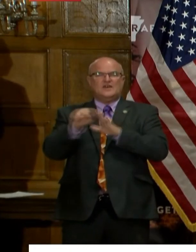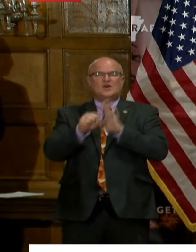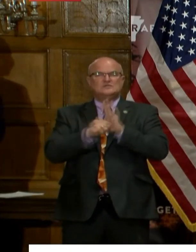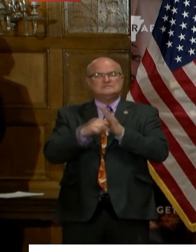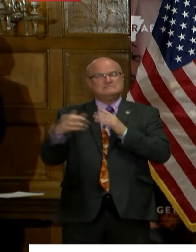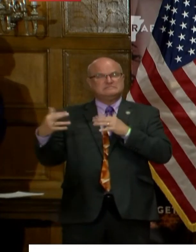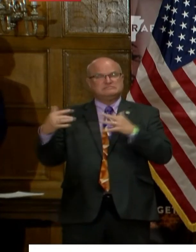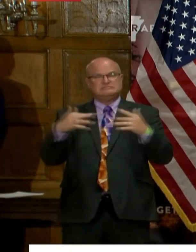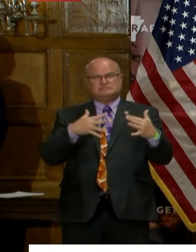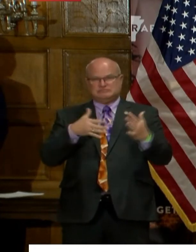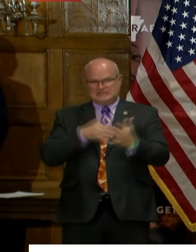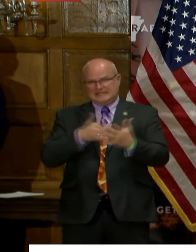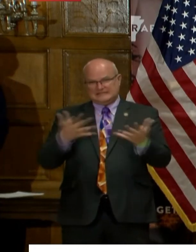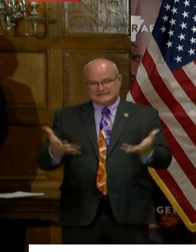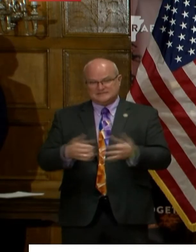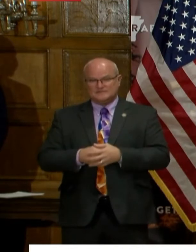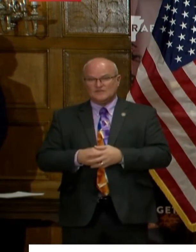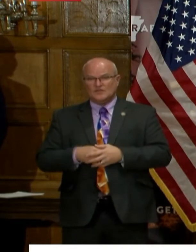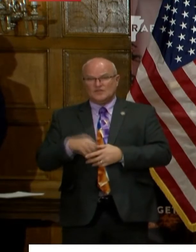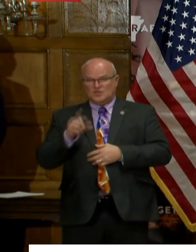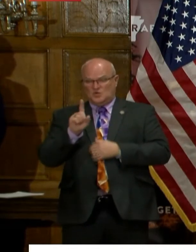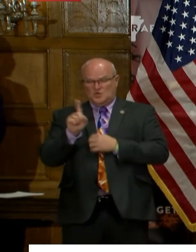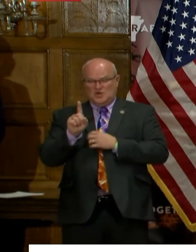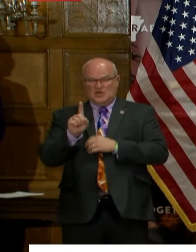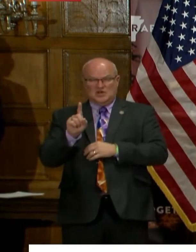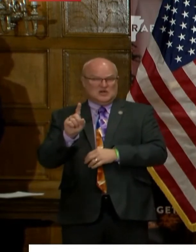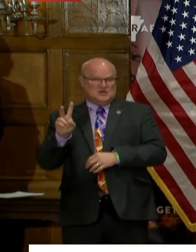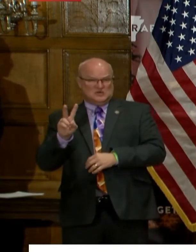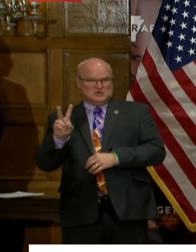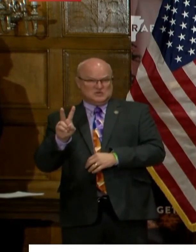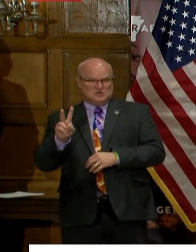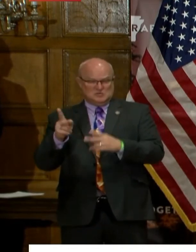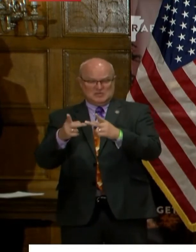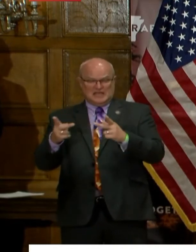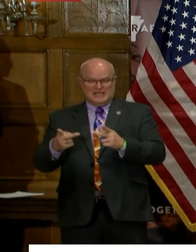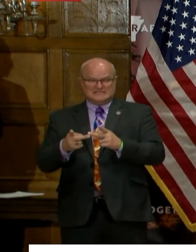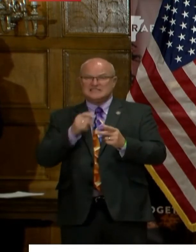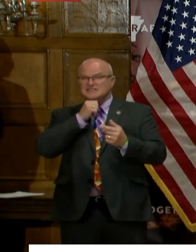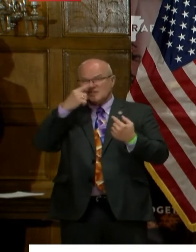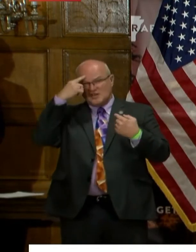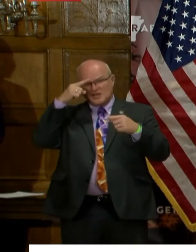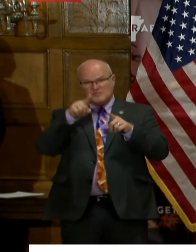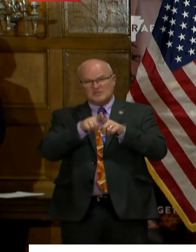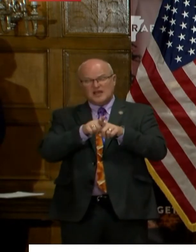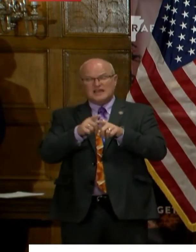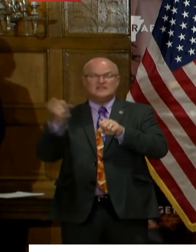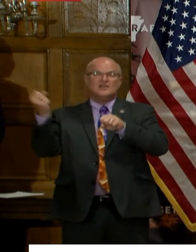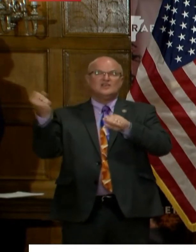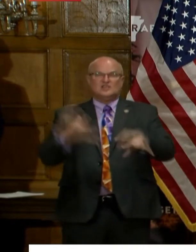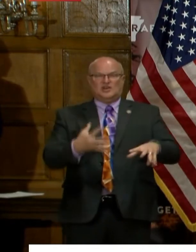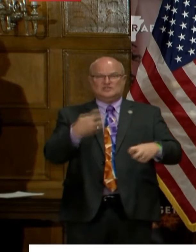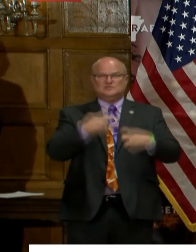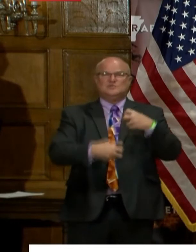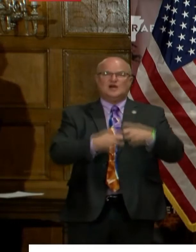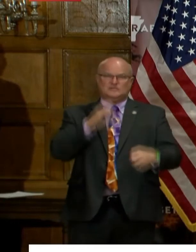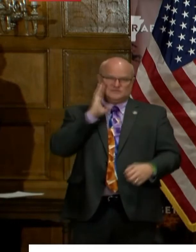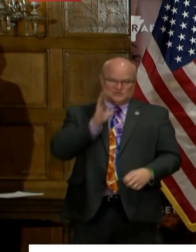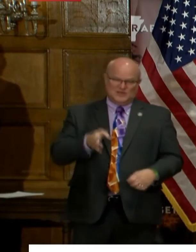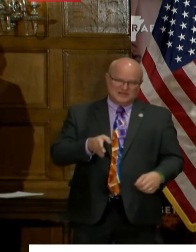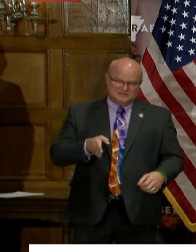So even 1 or 2 locations that are non-compliant can cause some real problems. So,